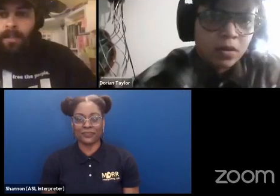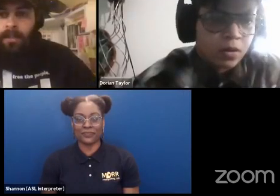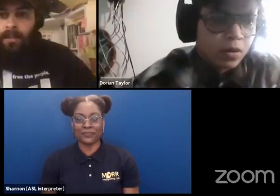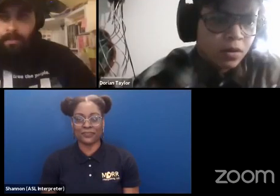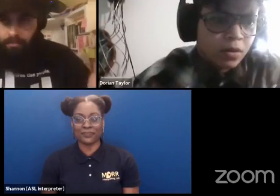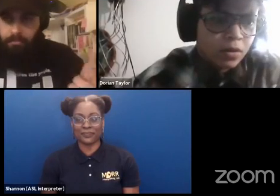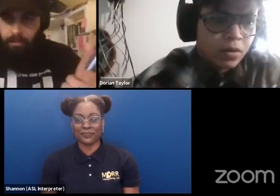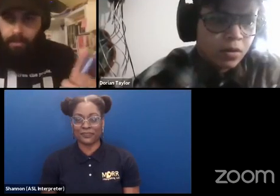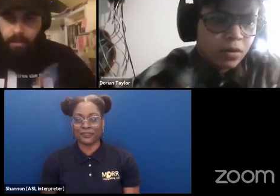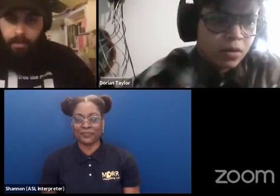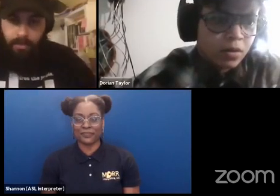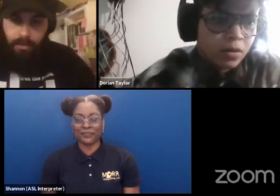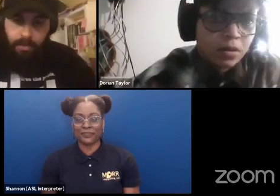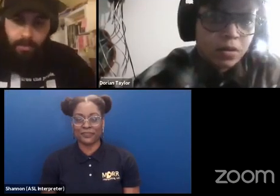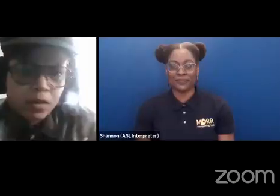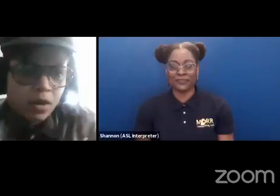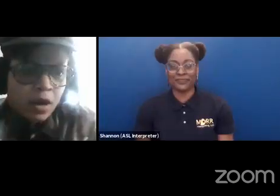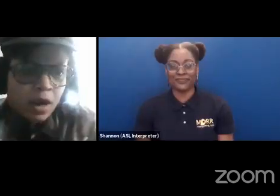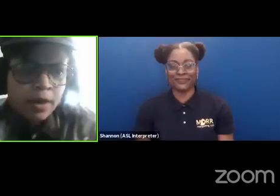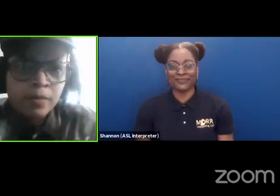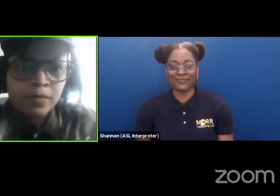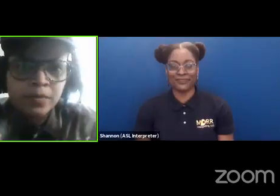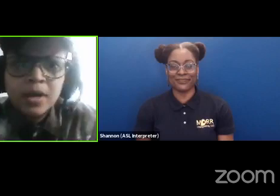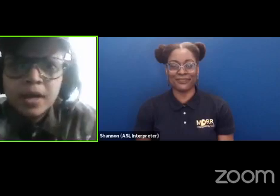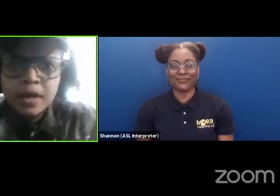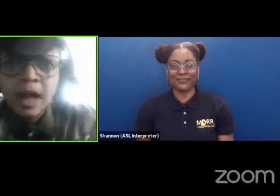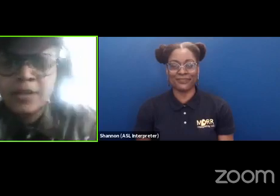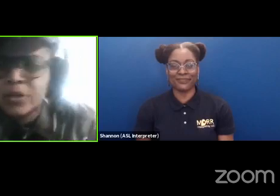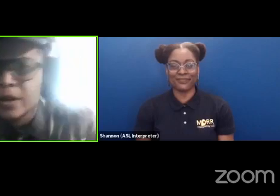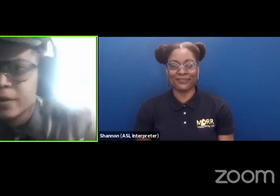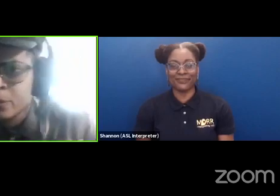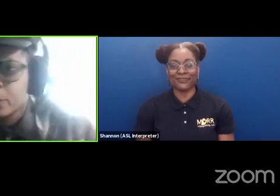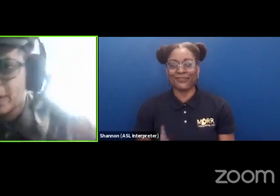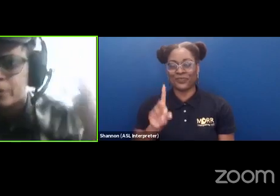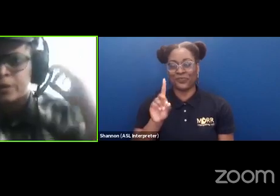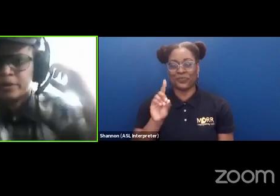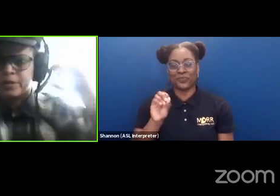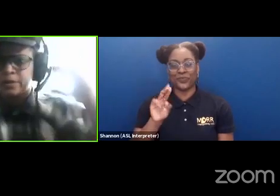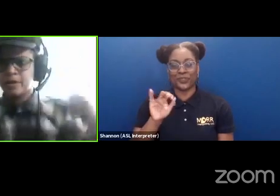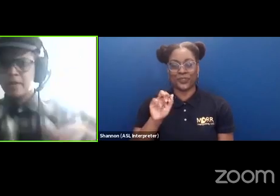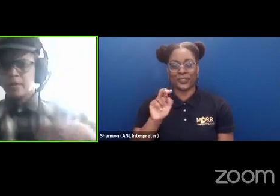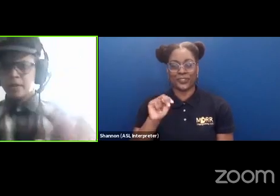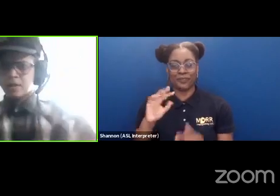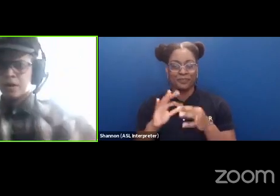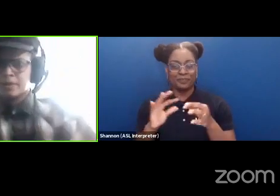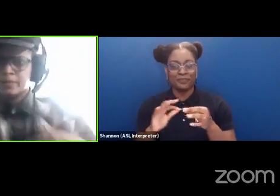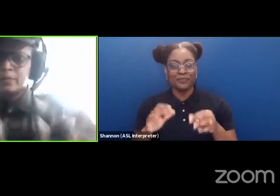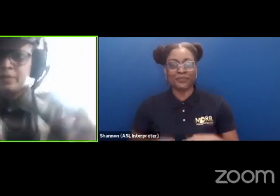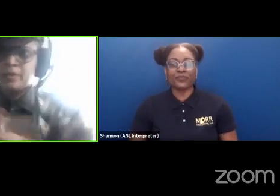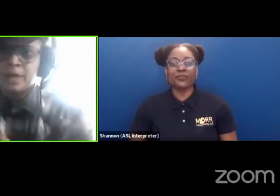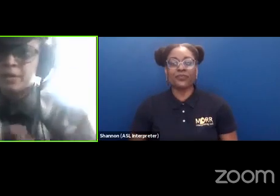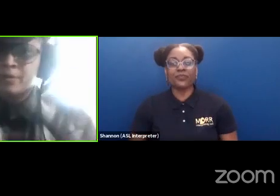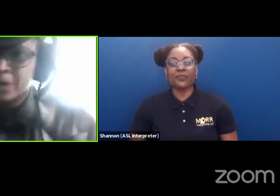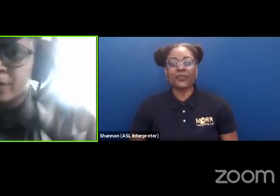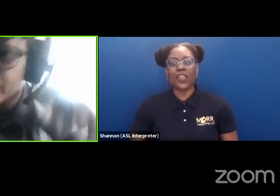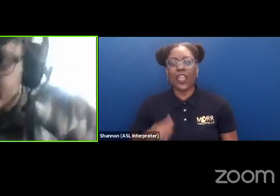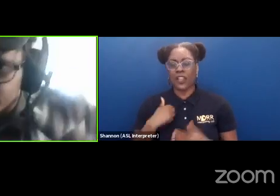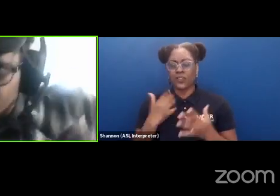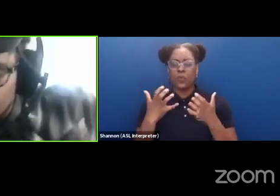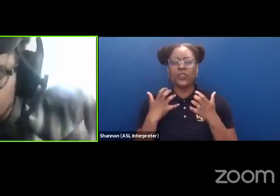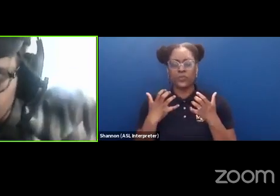I I just kind of wanted to kind of dovetail what TL had to say,